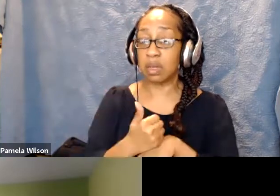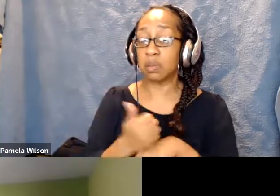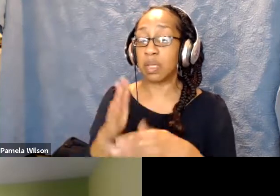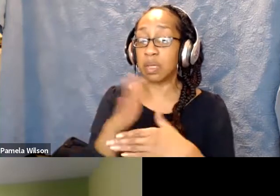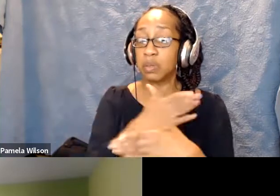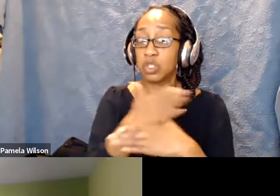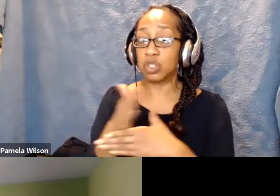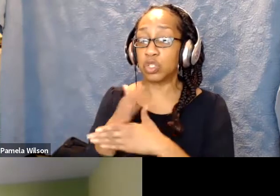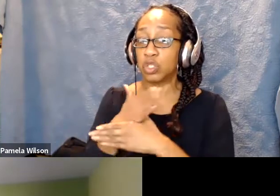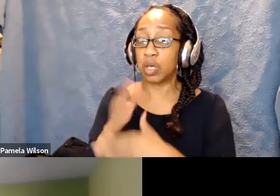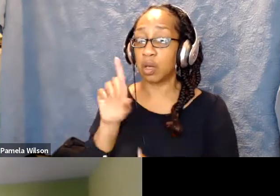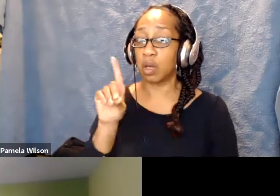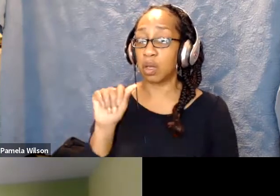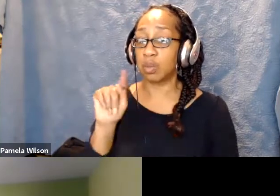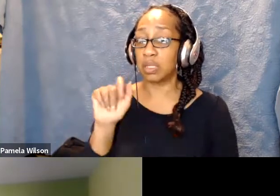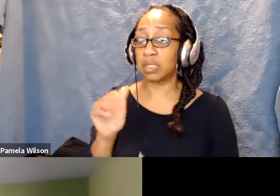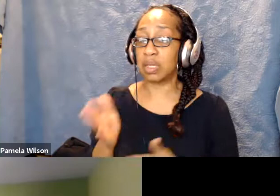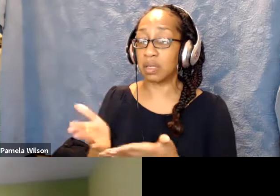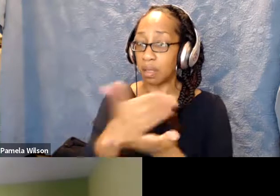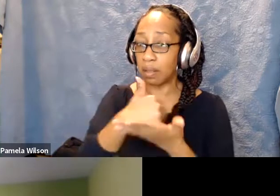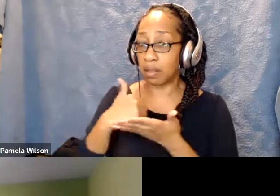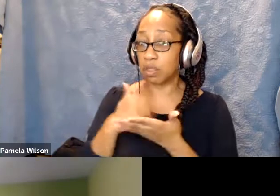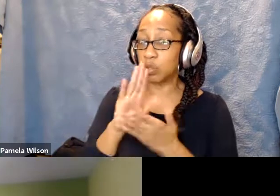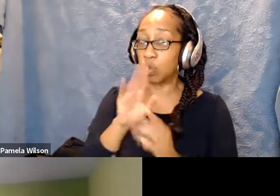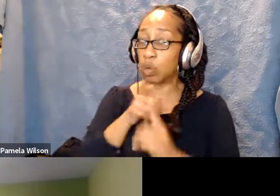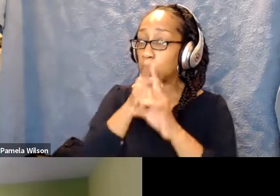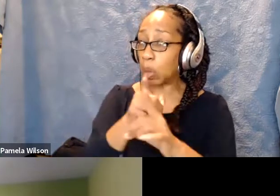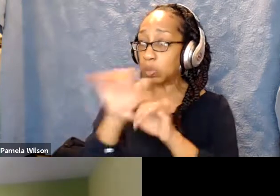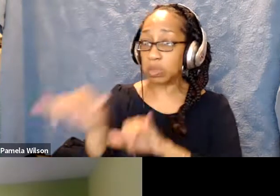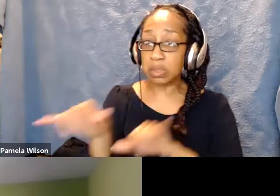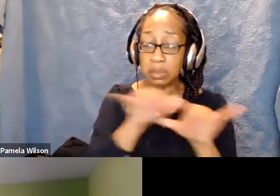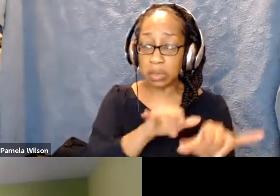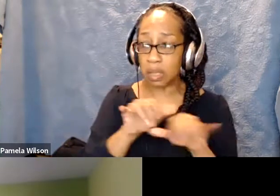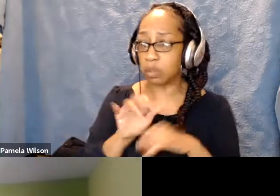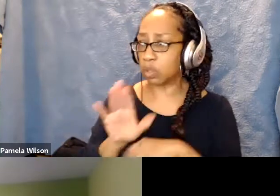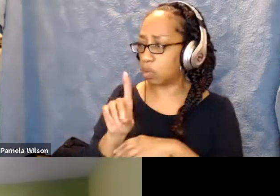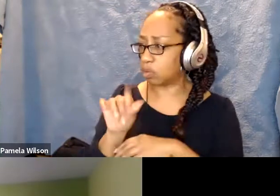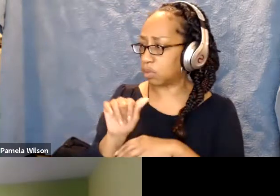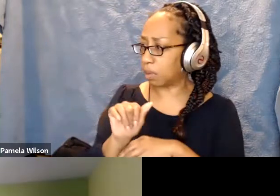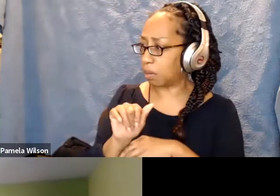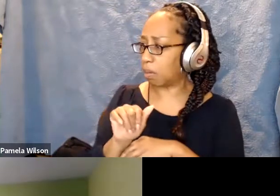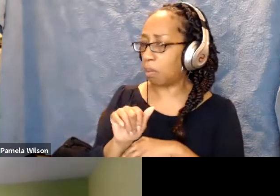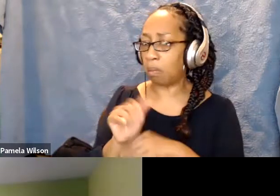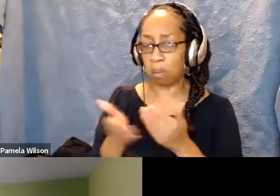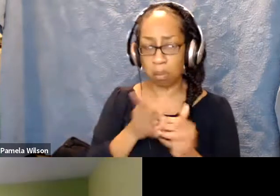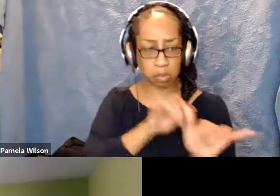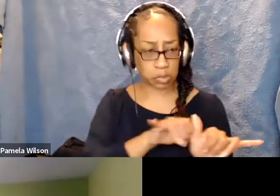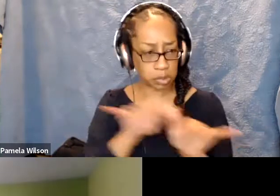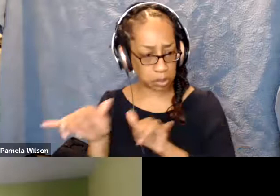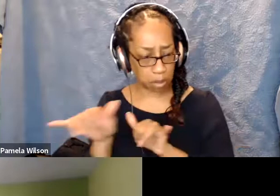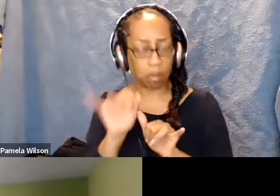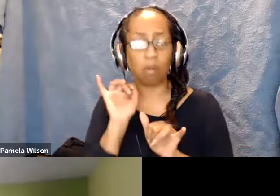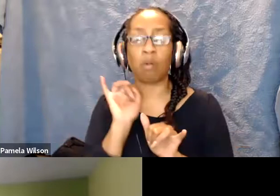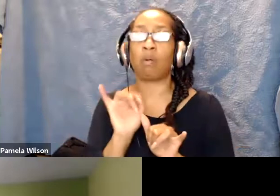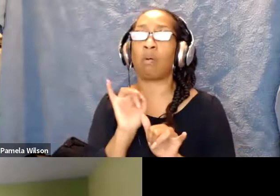Once you realize your missions are similar, your goals are similar, the data you actually would look at is very similar. So